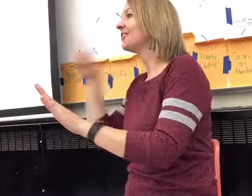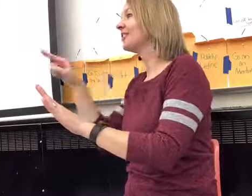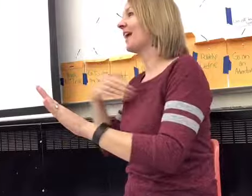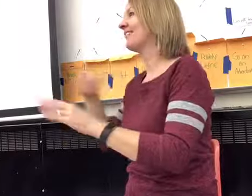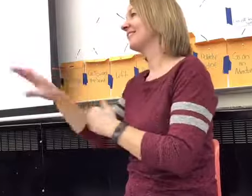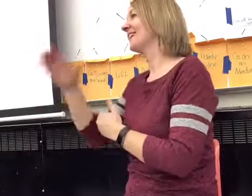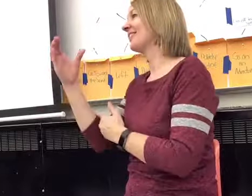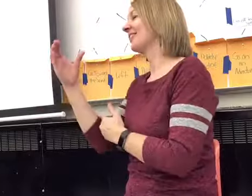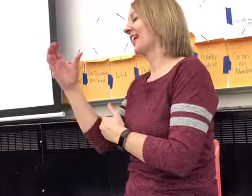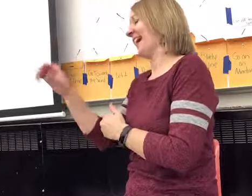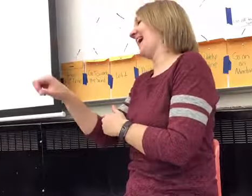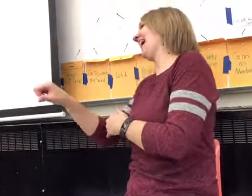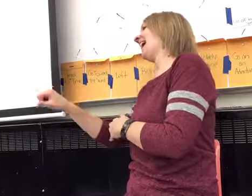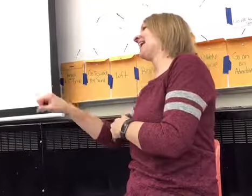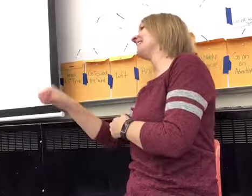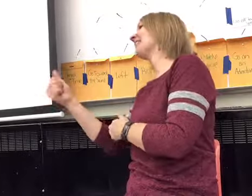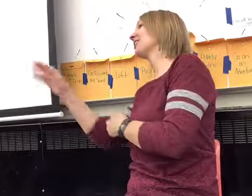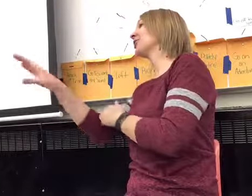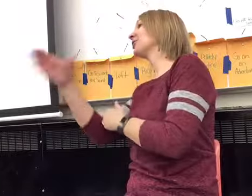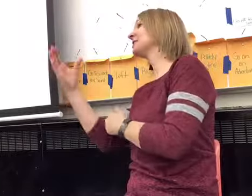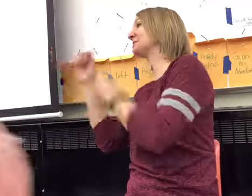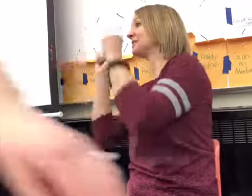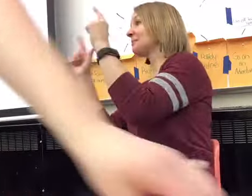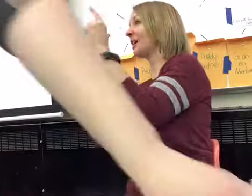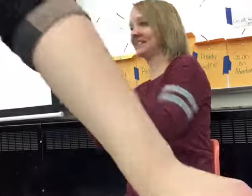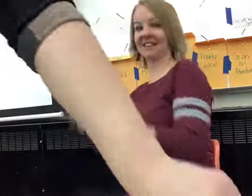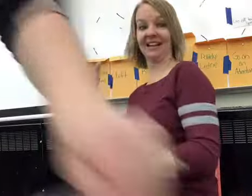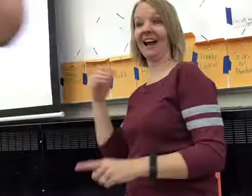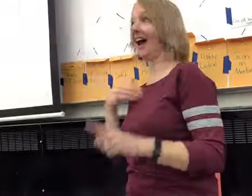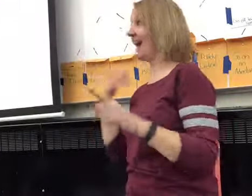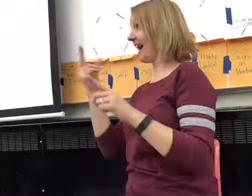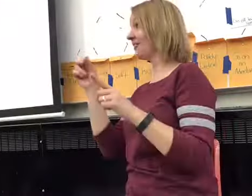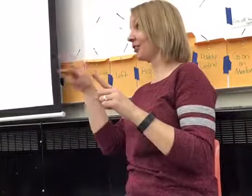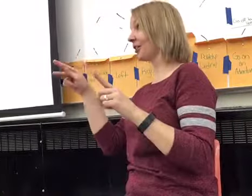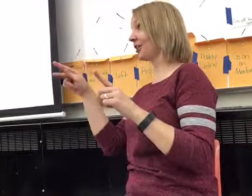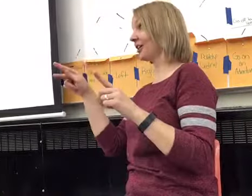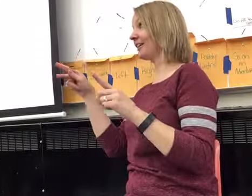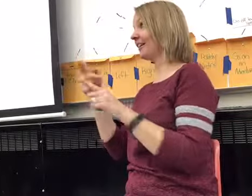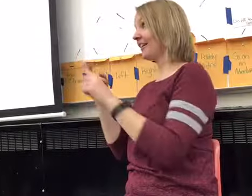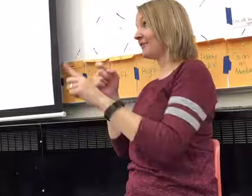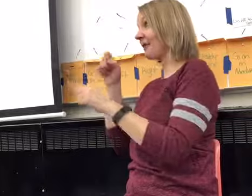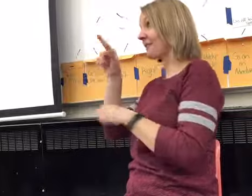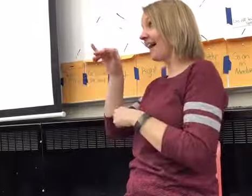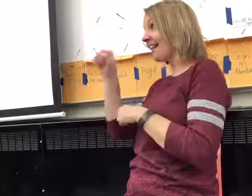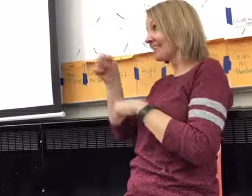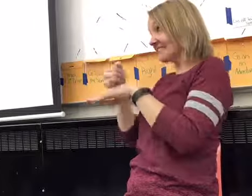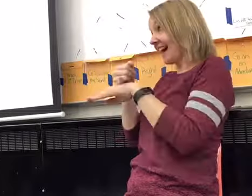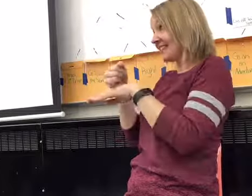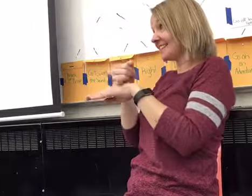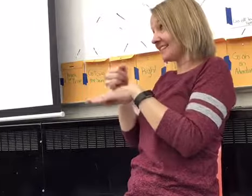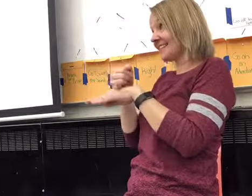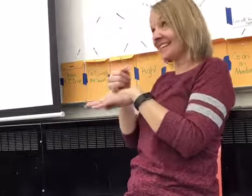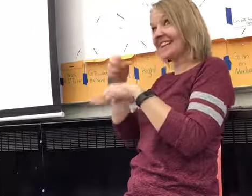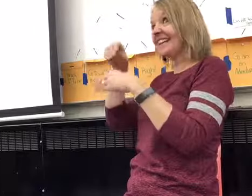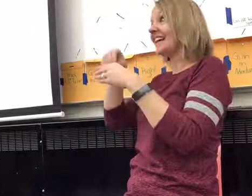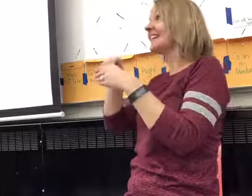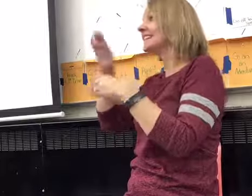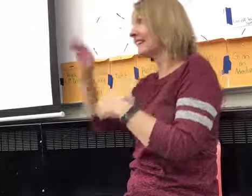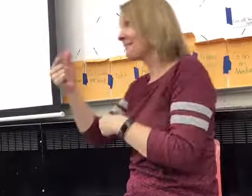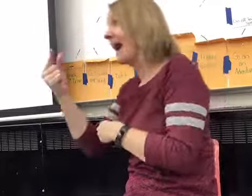you. I have a hook from Ellis Island. It is in the baggie for a reason. Please do not remove it.